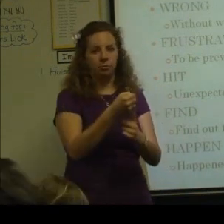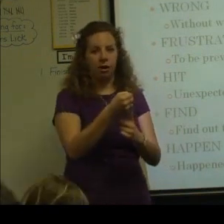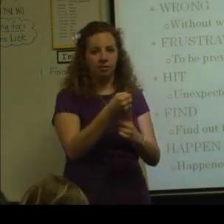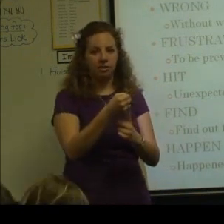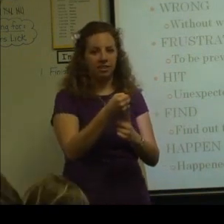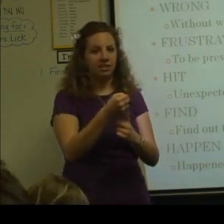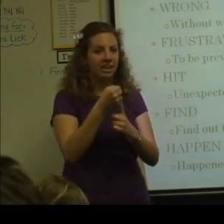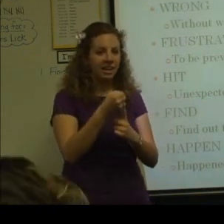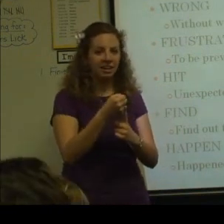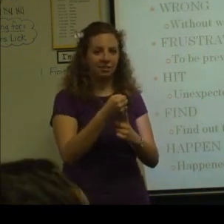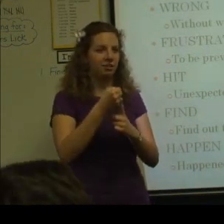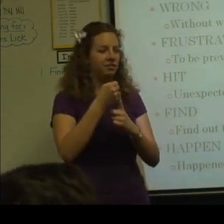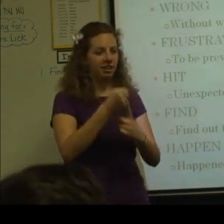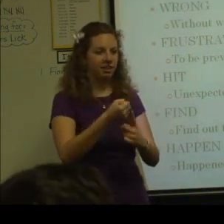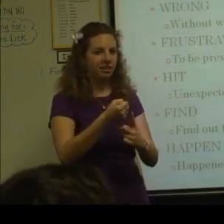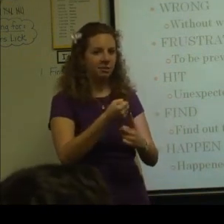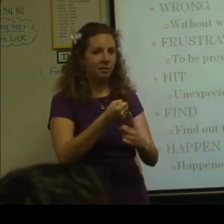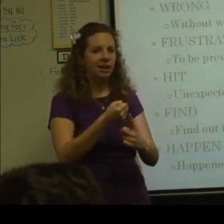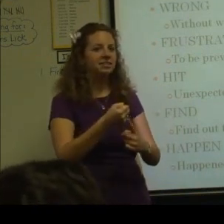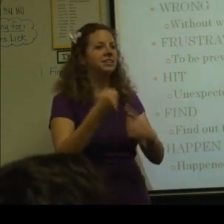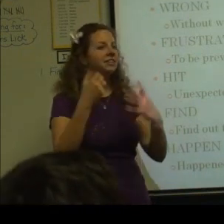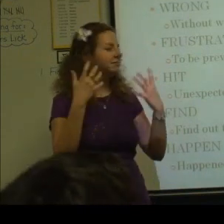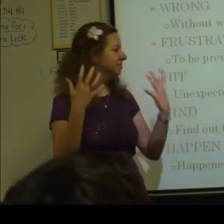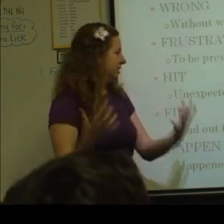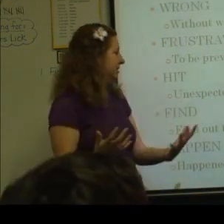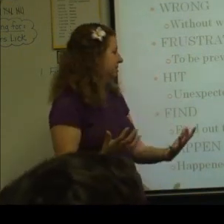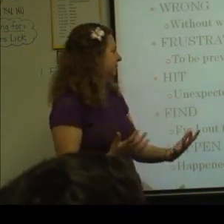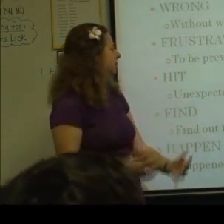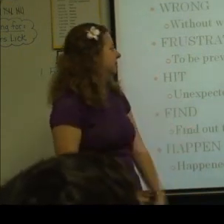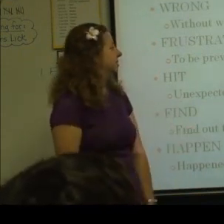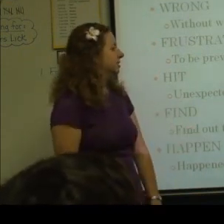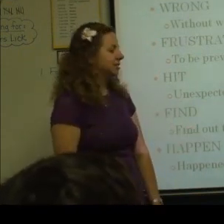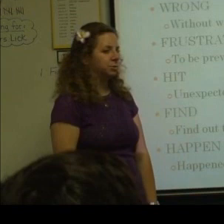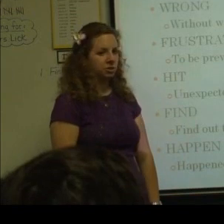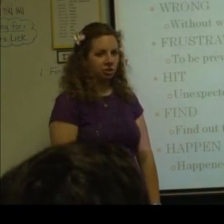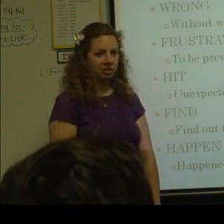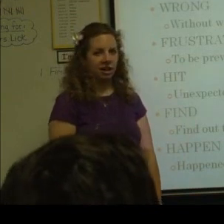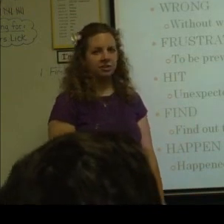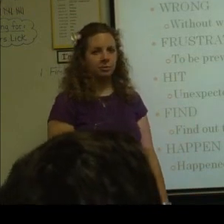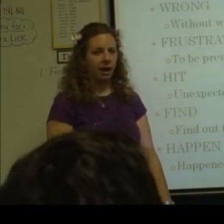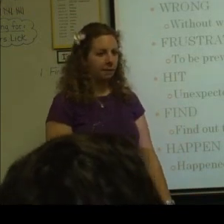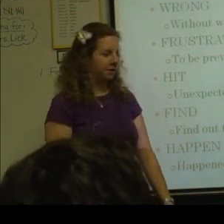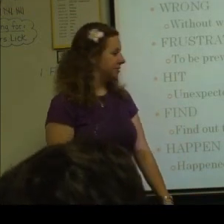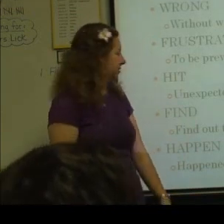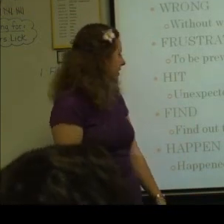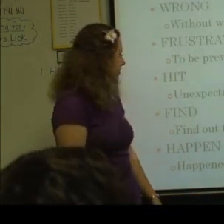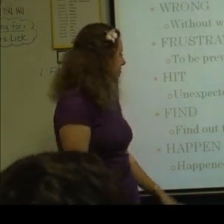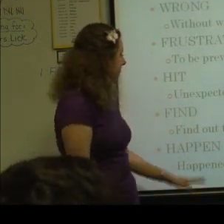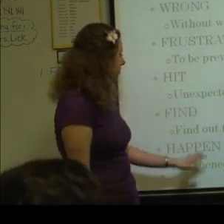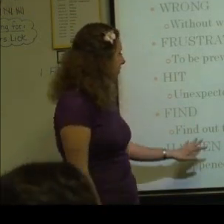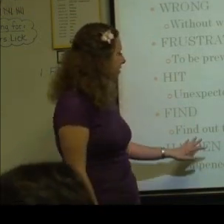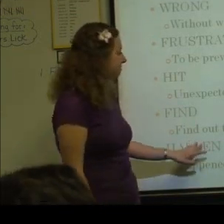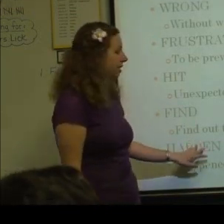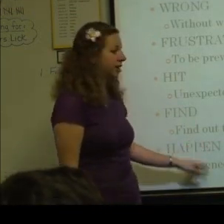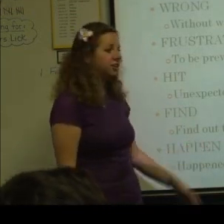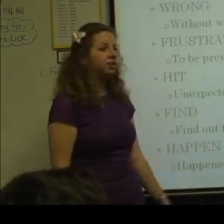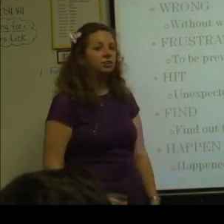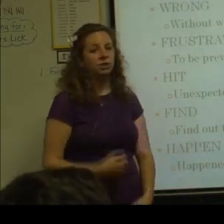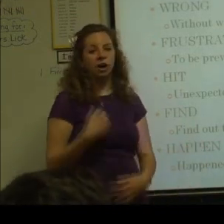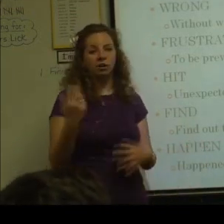all of a sudden hit, or like impacted. This is what turned out, this is what happened, okay? And then we have find. So, oh, I'm